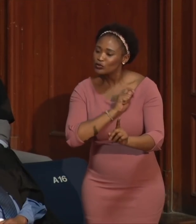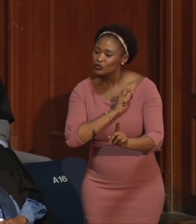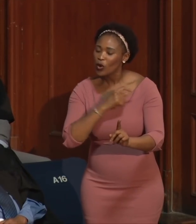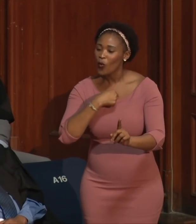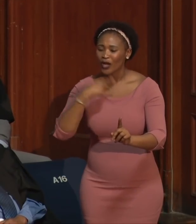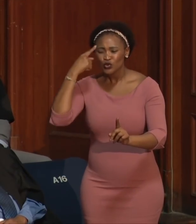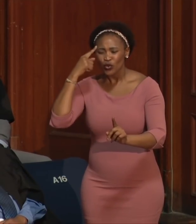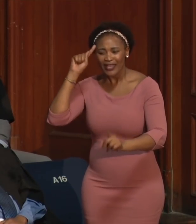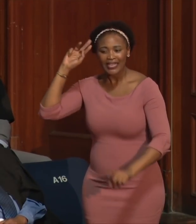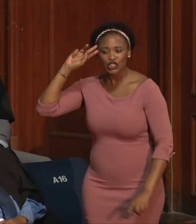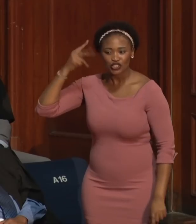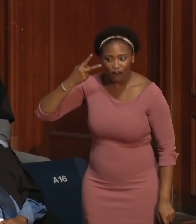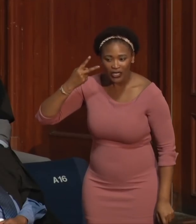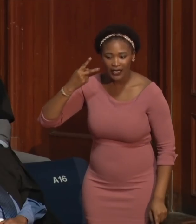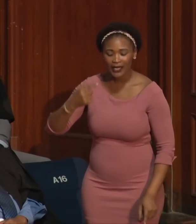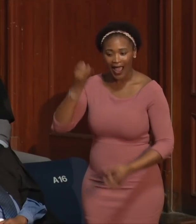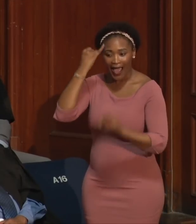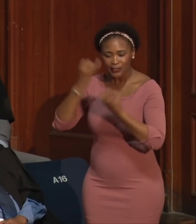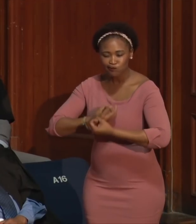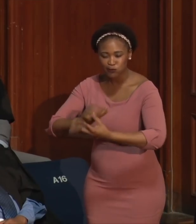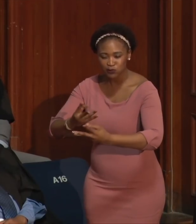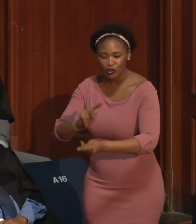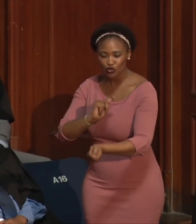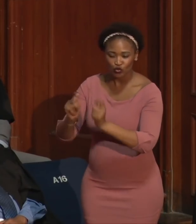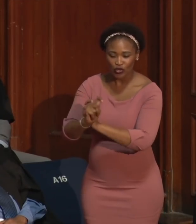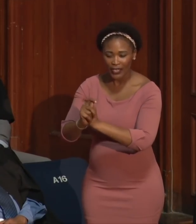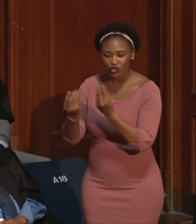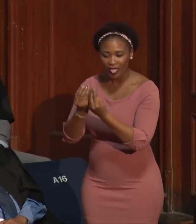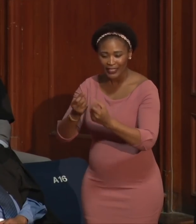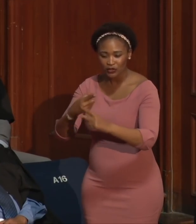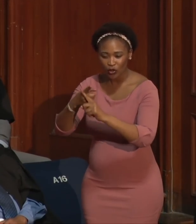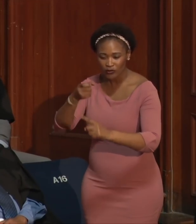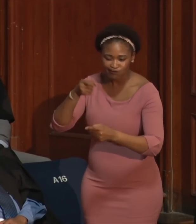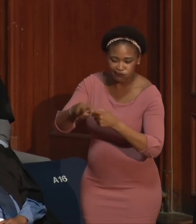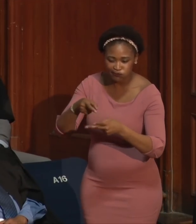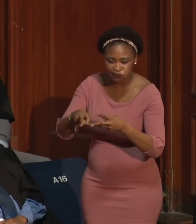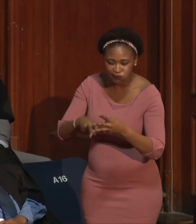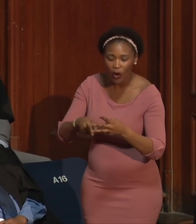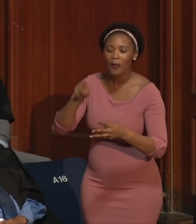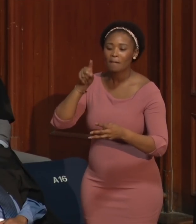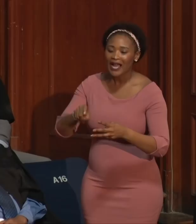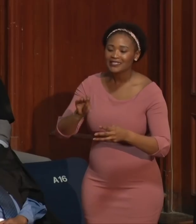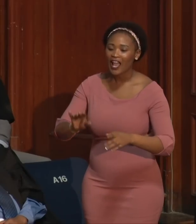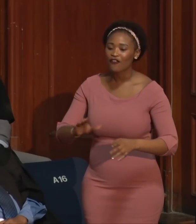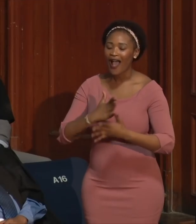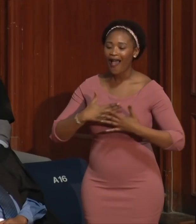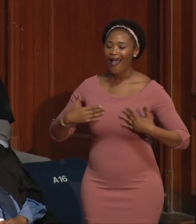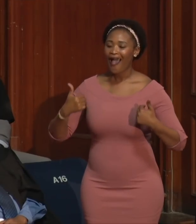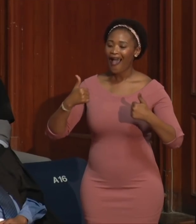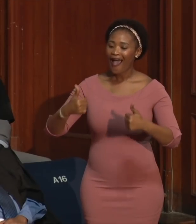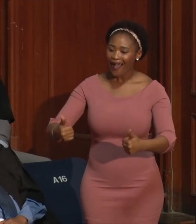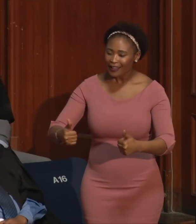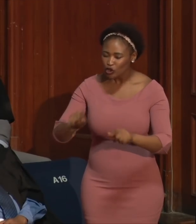new ideas, to bring change, the things you're going to be tasked with wherever you go, you need a healthy dose of